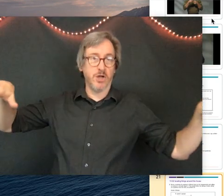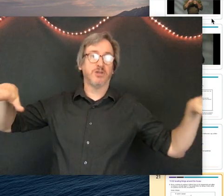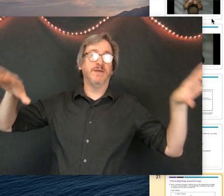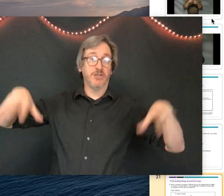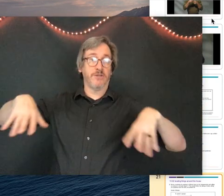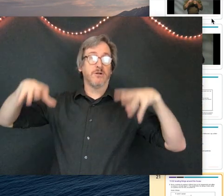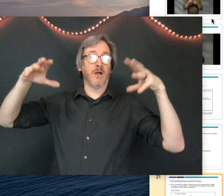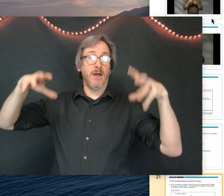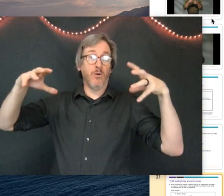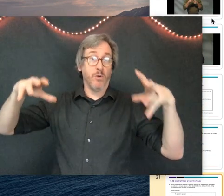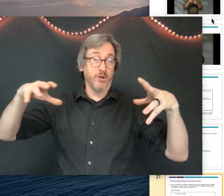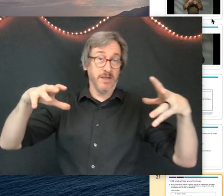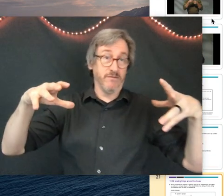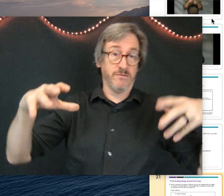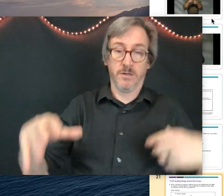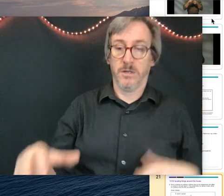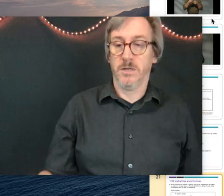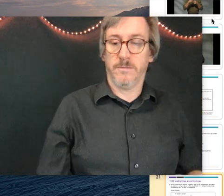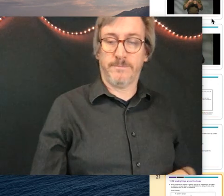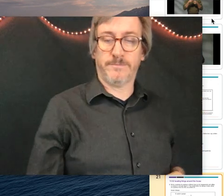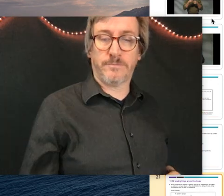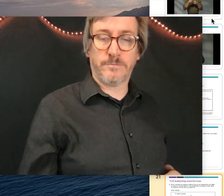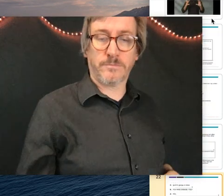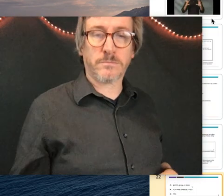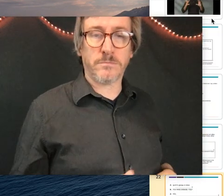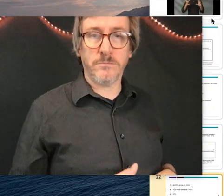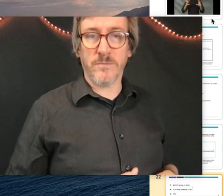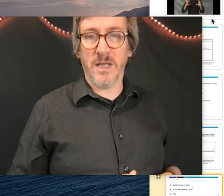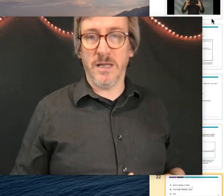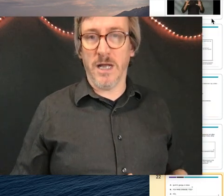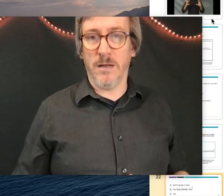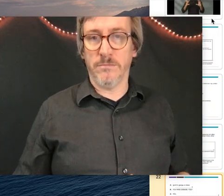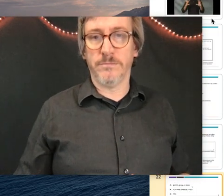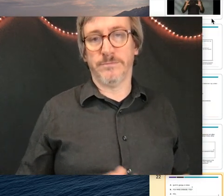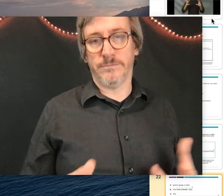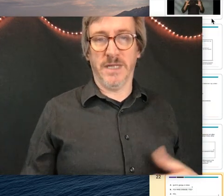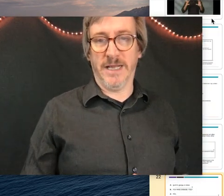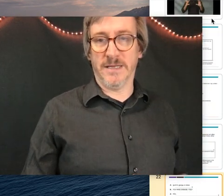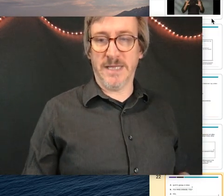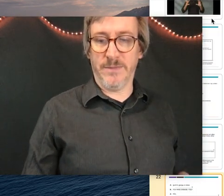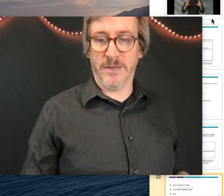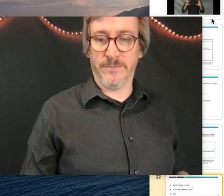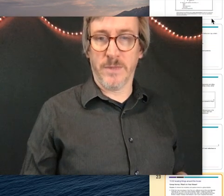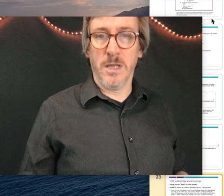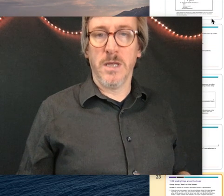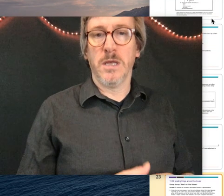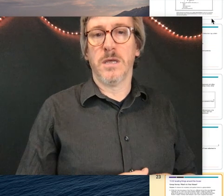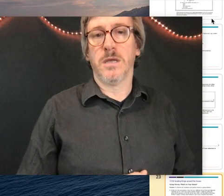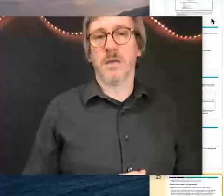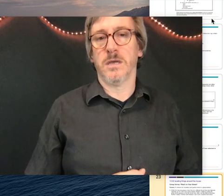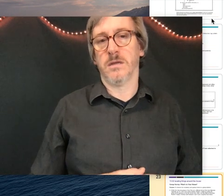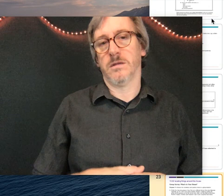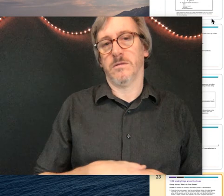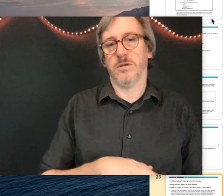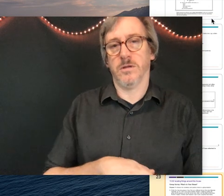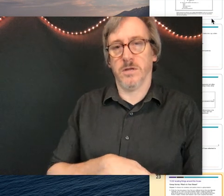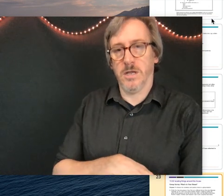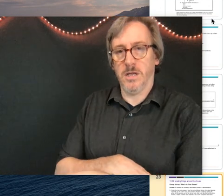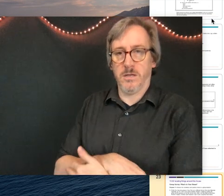have you talk to each other about where you live. And again, same thing.